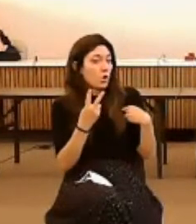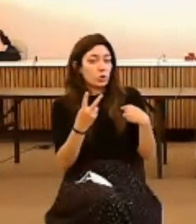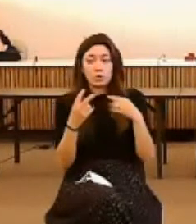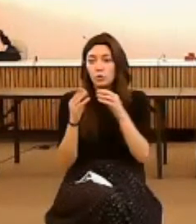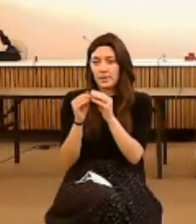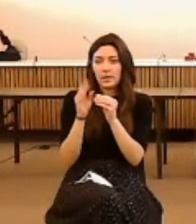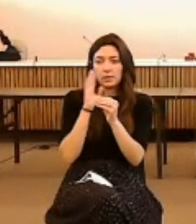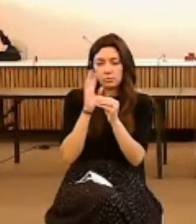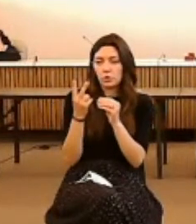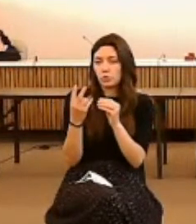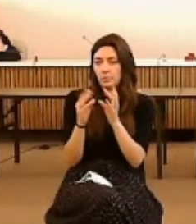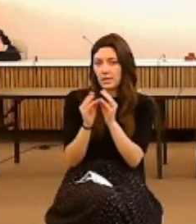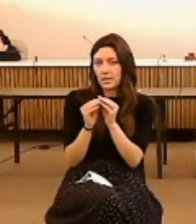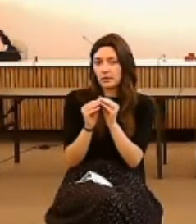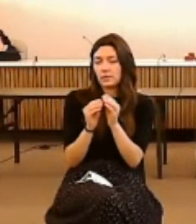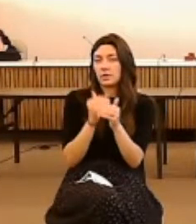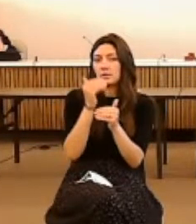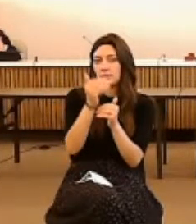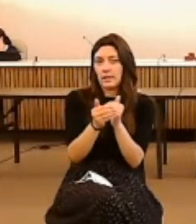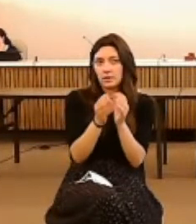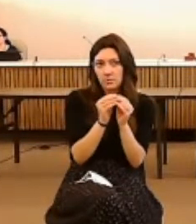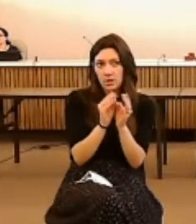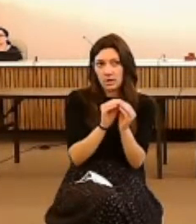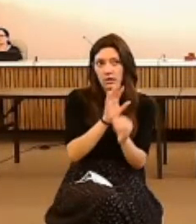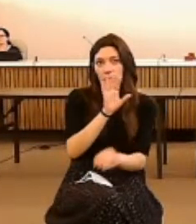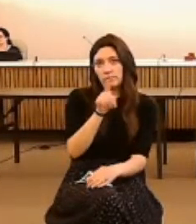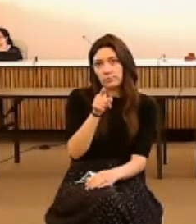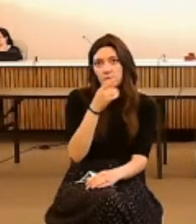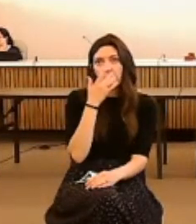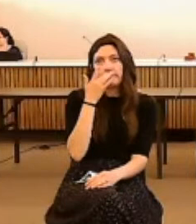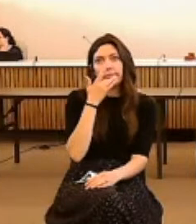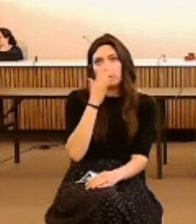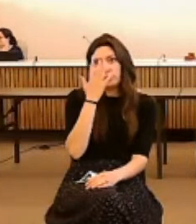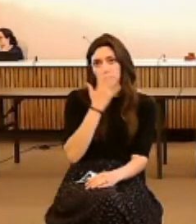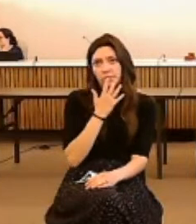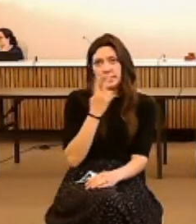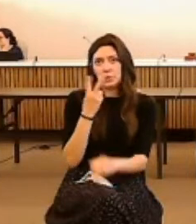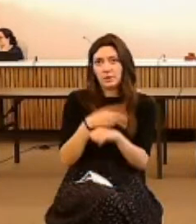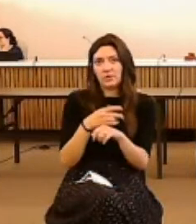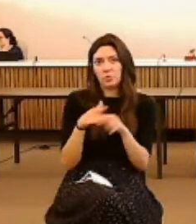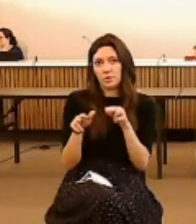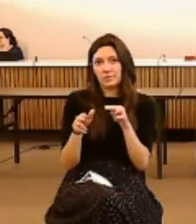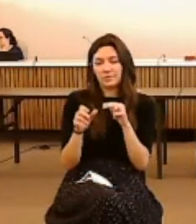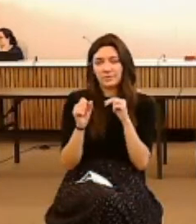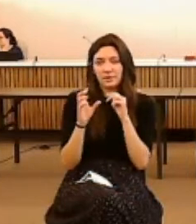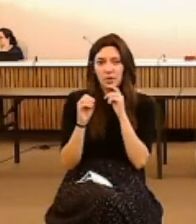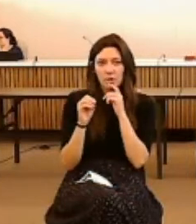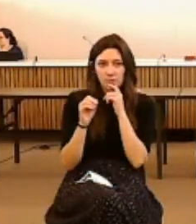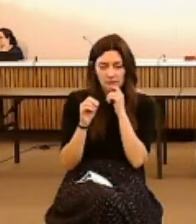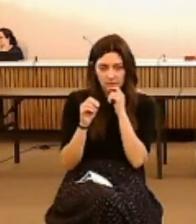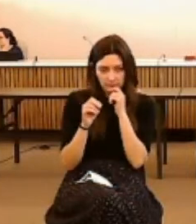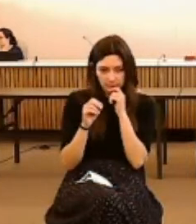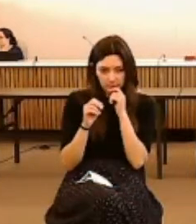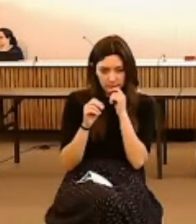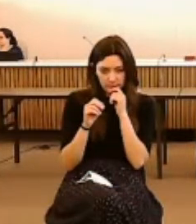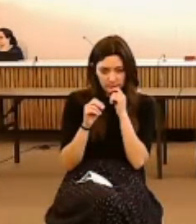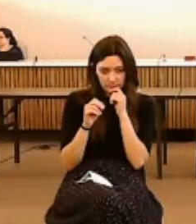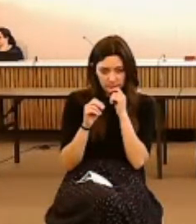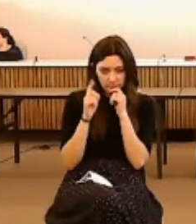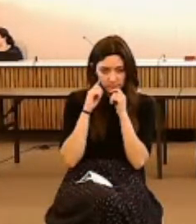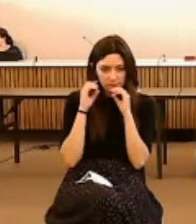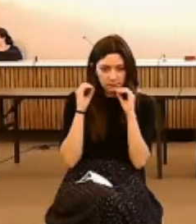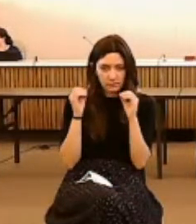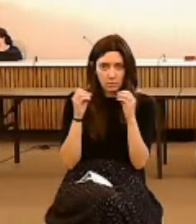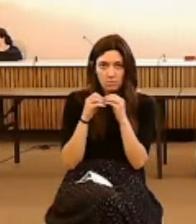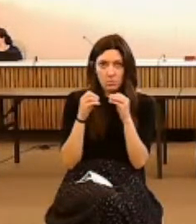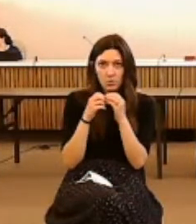again, in next meeting, you're unfortunately 2 days short. Understood. So, okay, hearing no further discussion, I'm going to